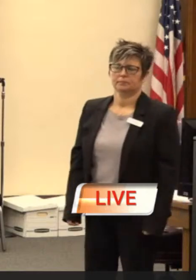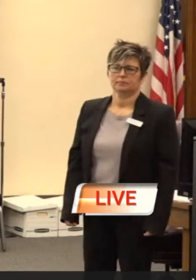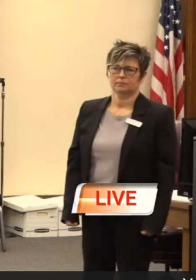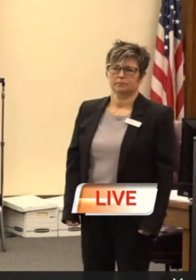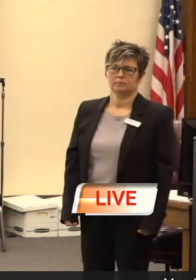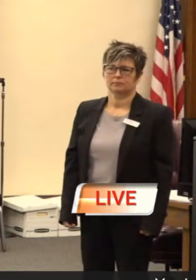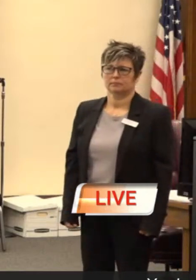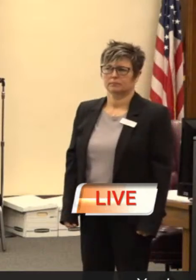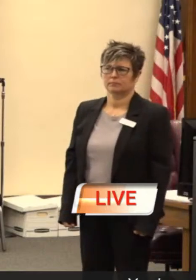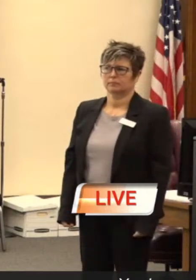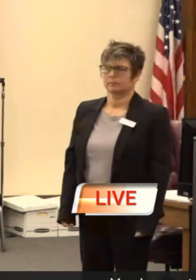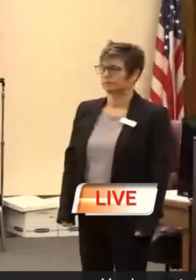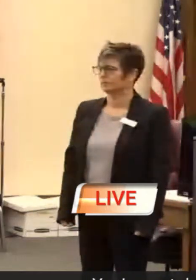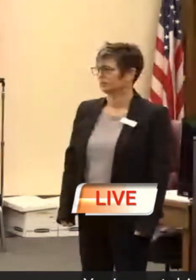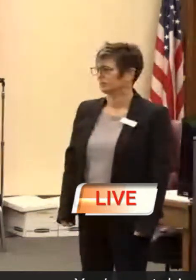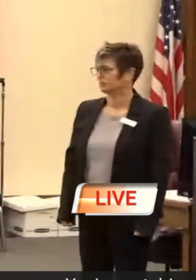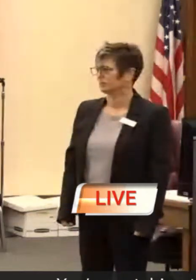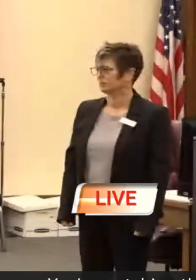That's